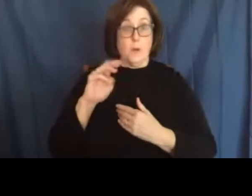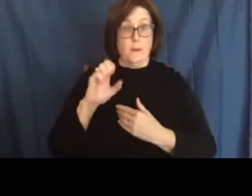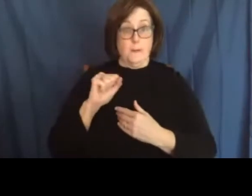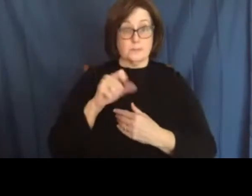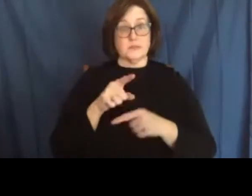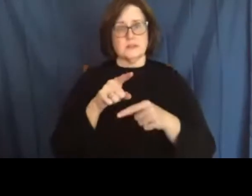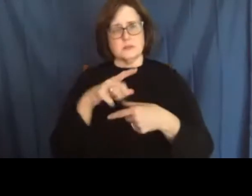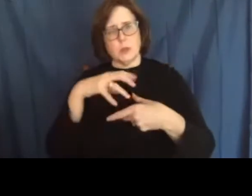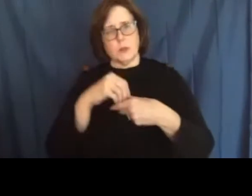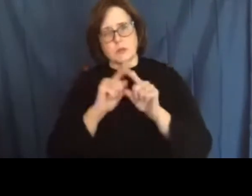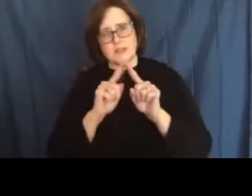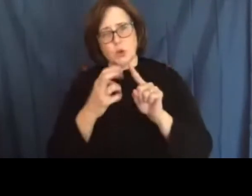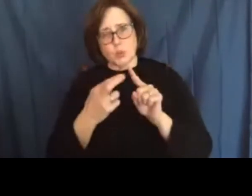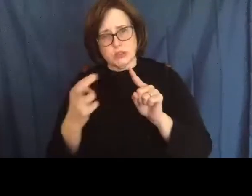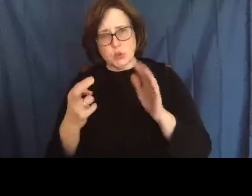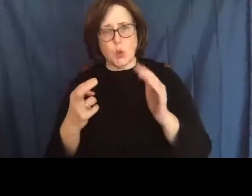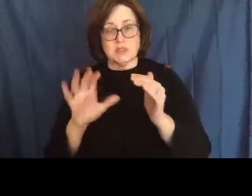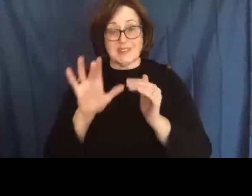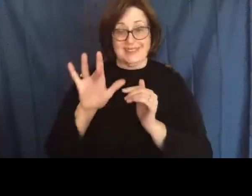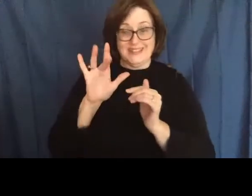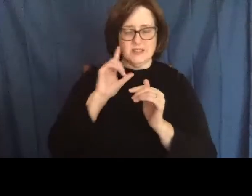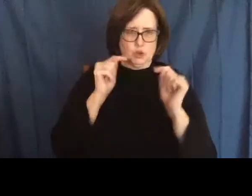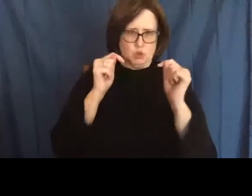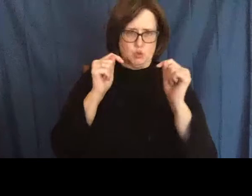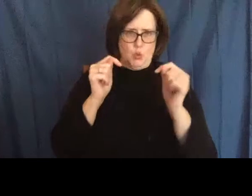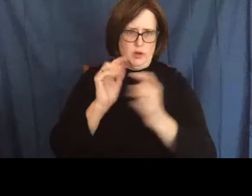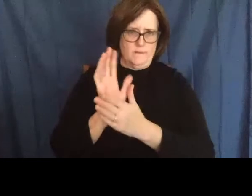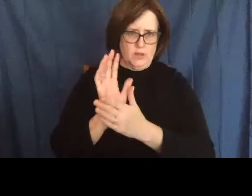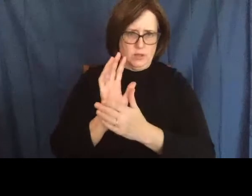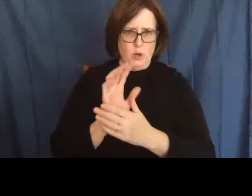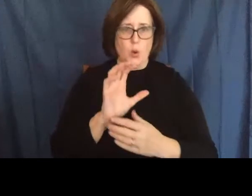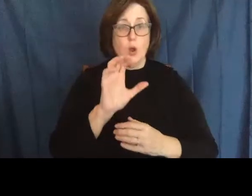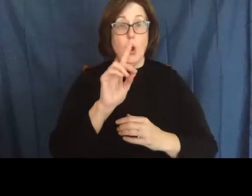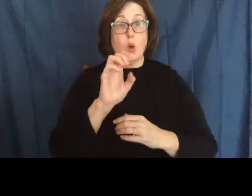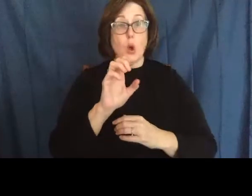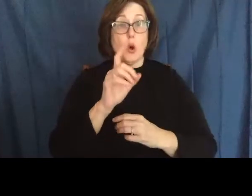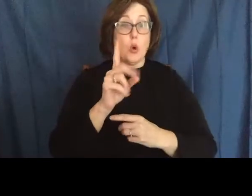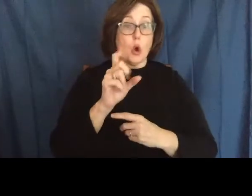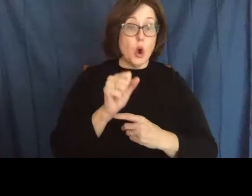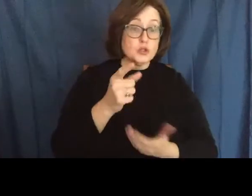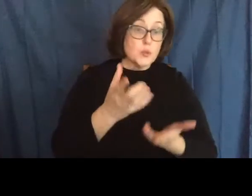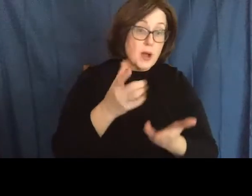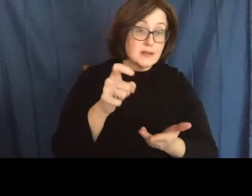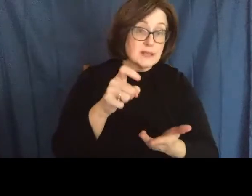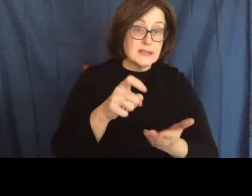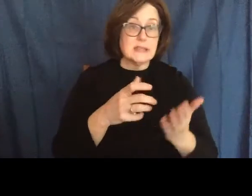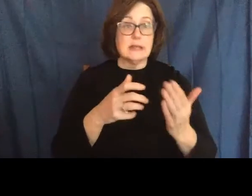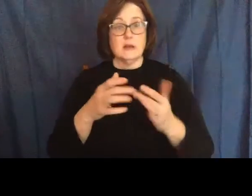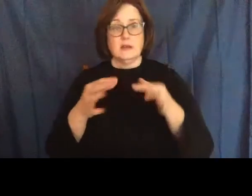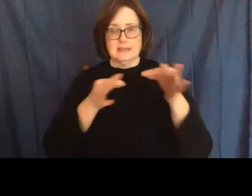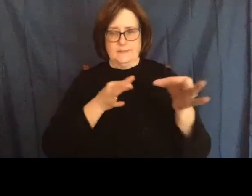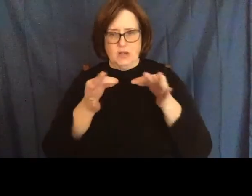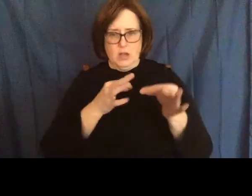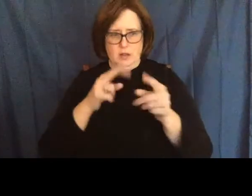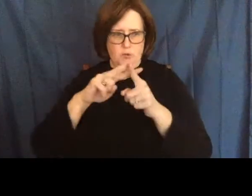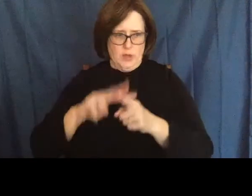those tutorial videos I mentioned, links to any code cards or supplies that you need. It defines the vocabulary that you'll